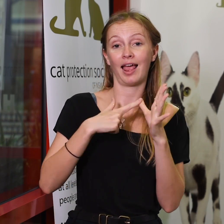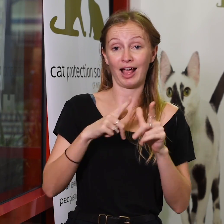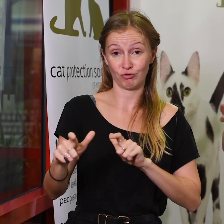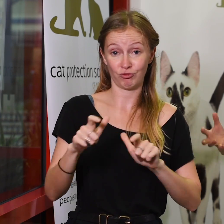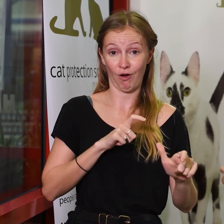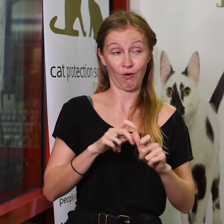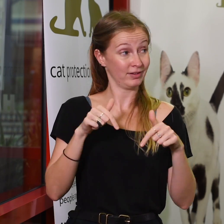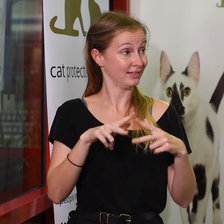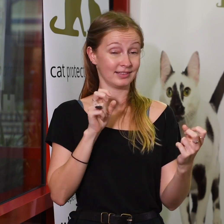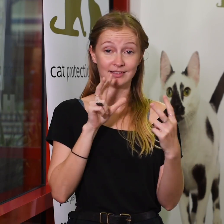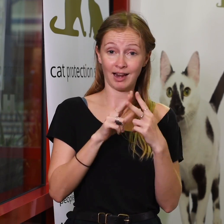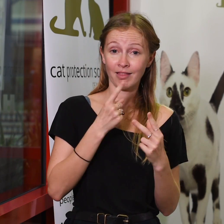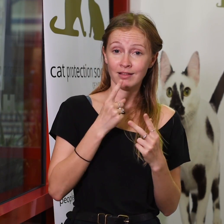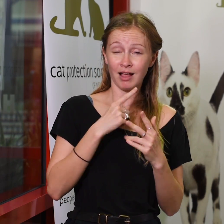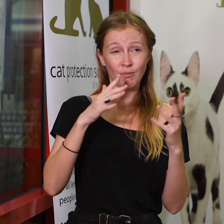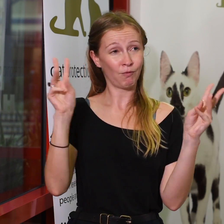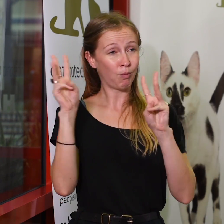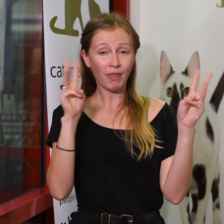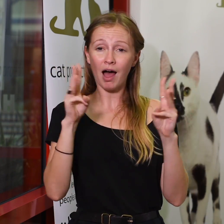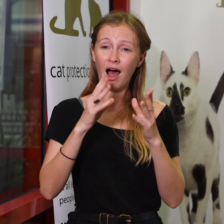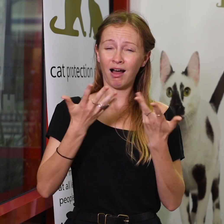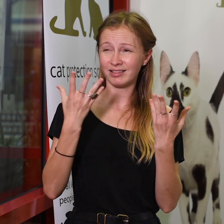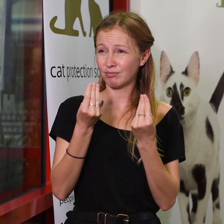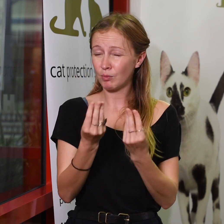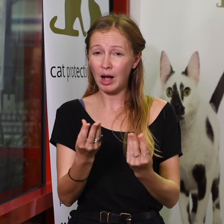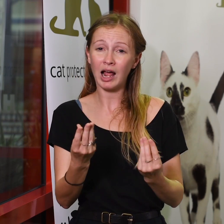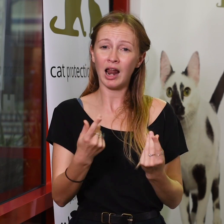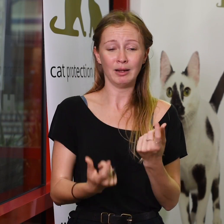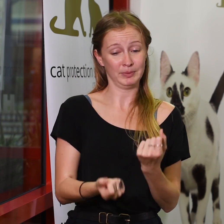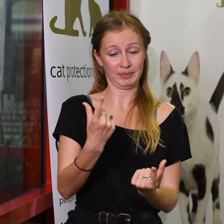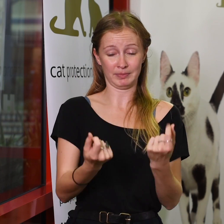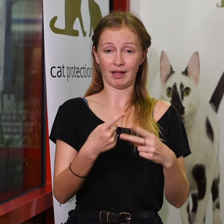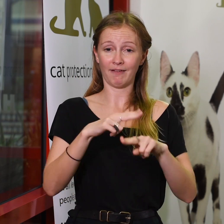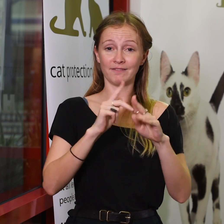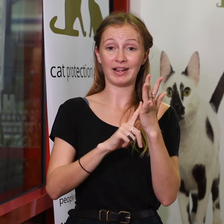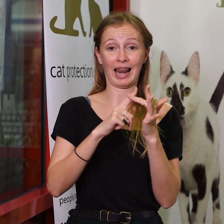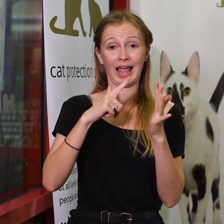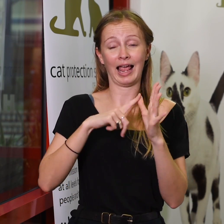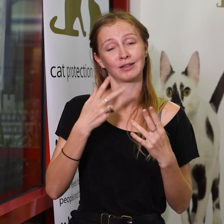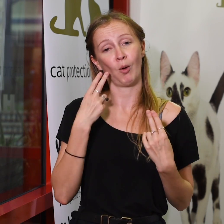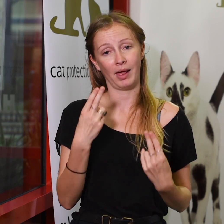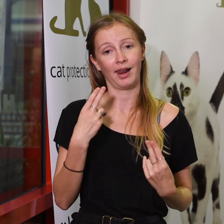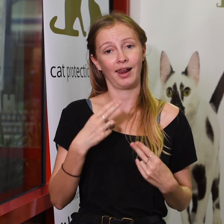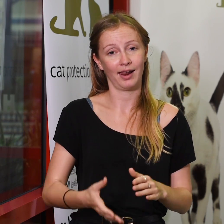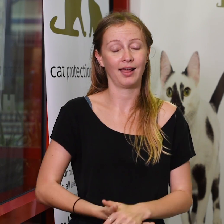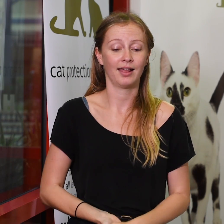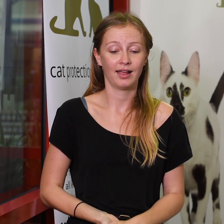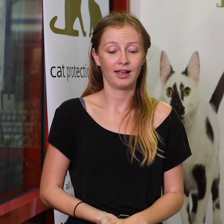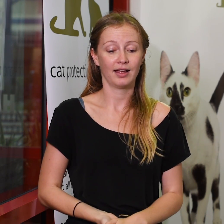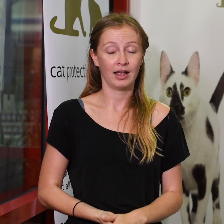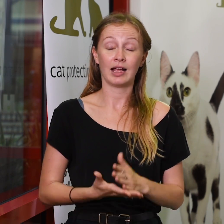this kind of weather, this kind of humidity, fleas tend to pop out of the carpet and that kind of thing. So there are